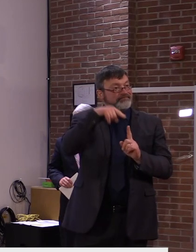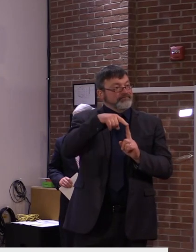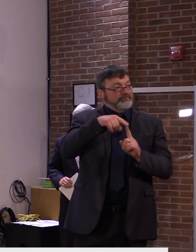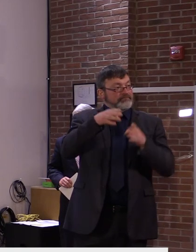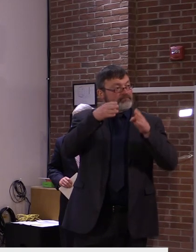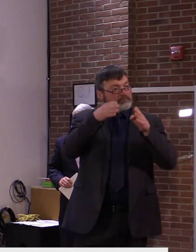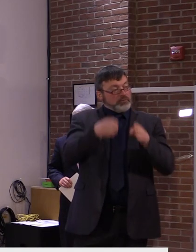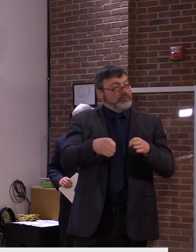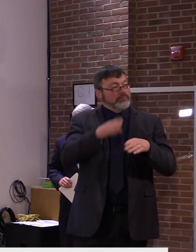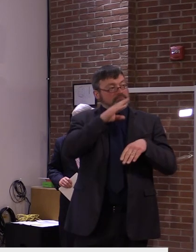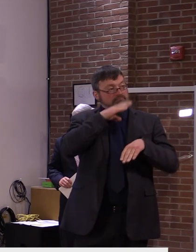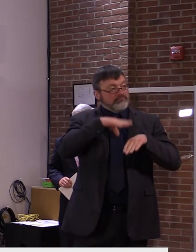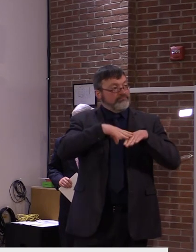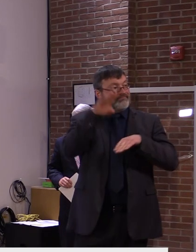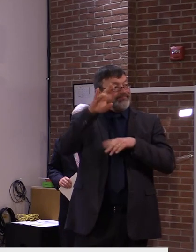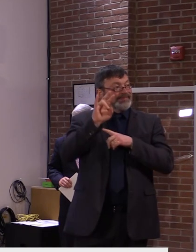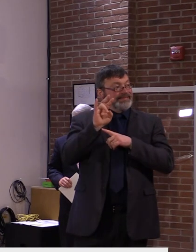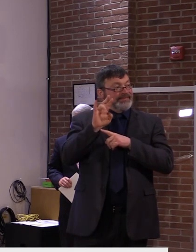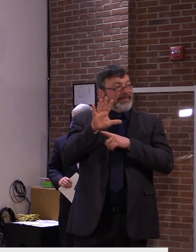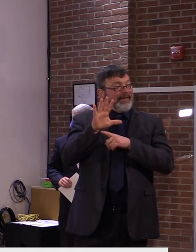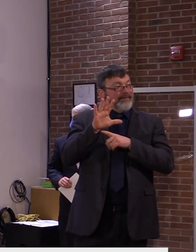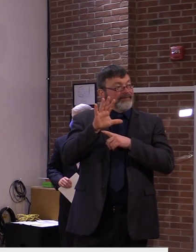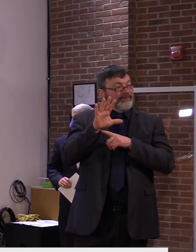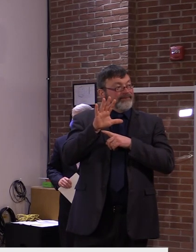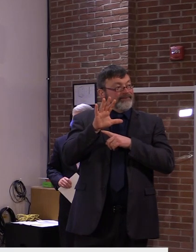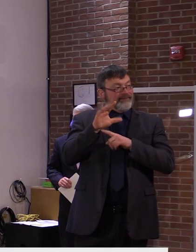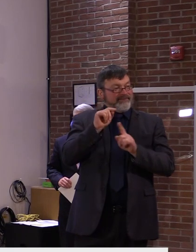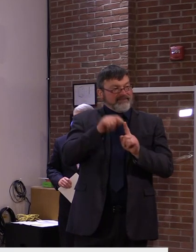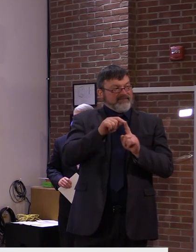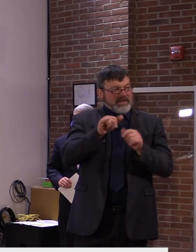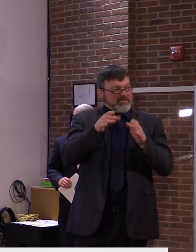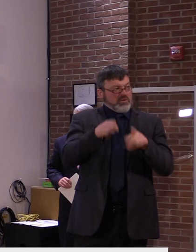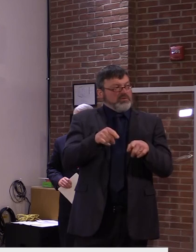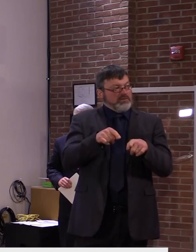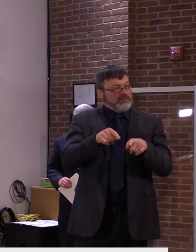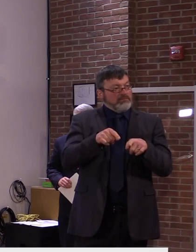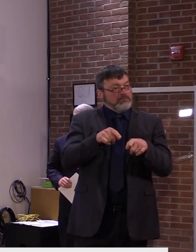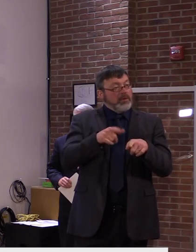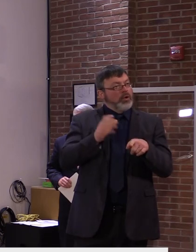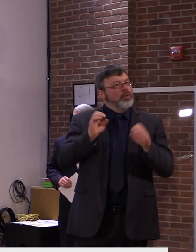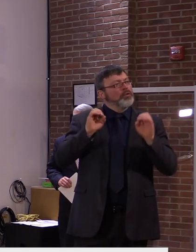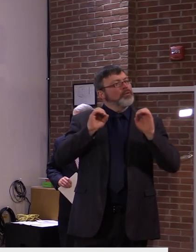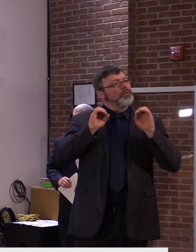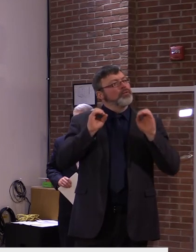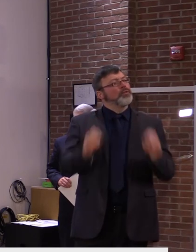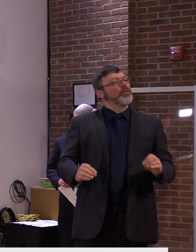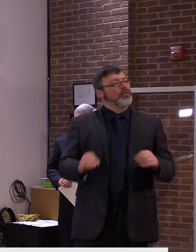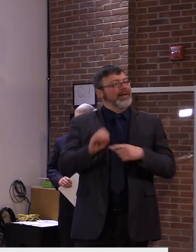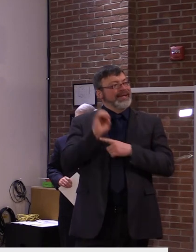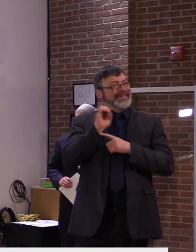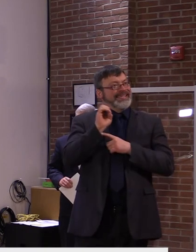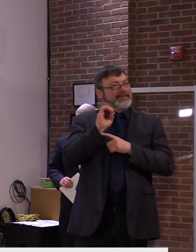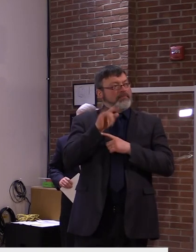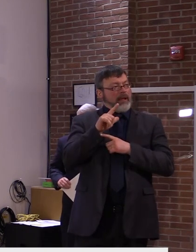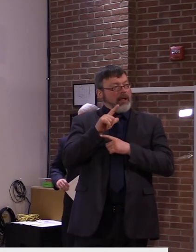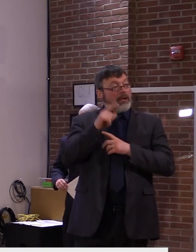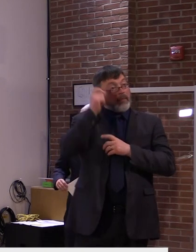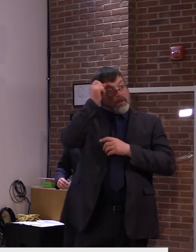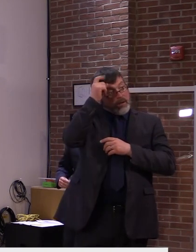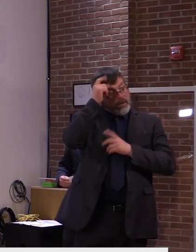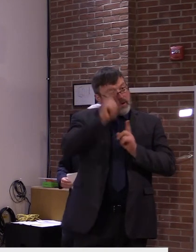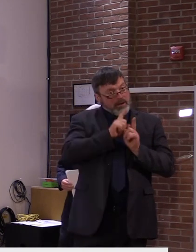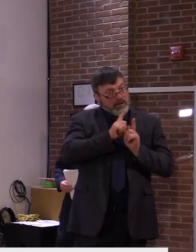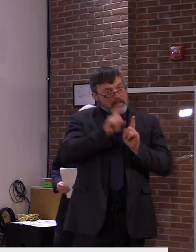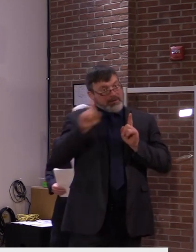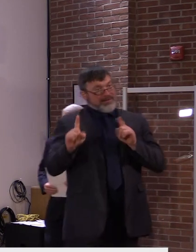his own. Based on the suggestion the other day to go in and set up an account to streamline the process for when it was his turn, the